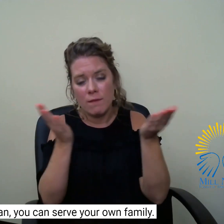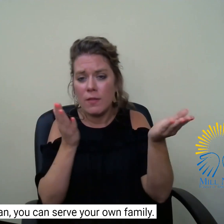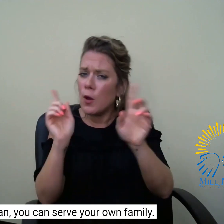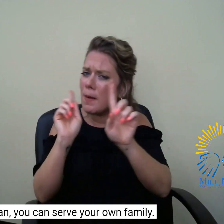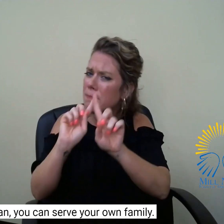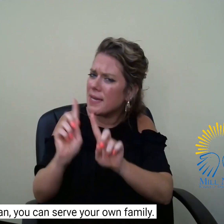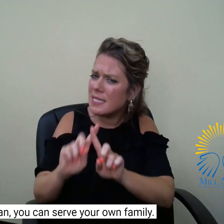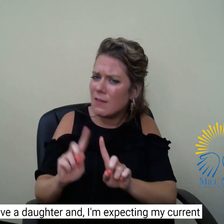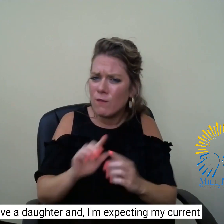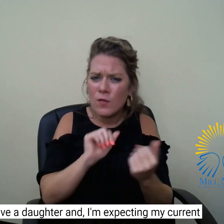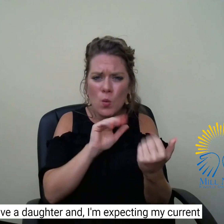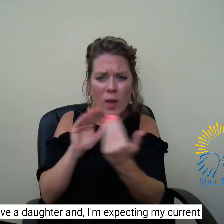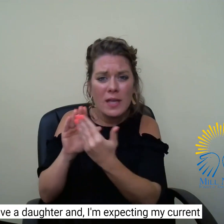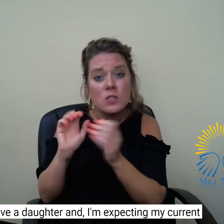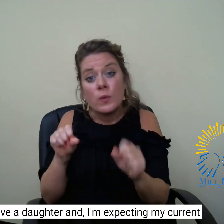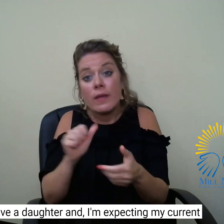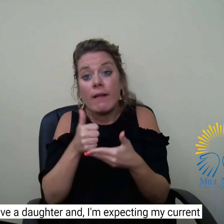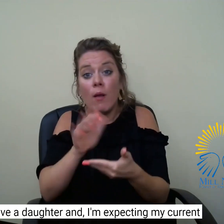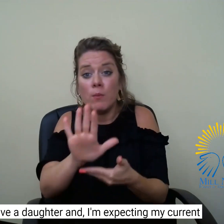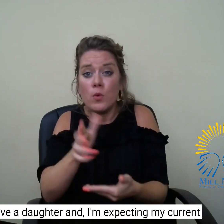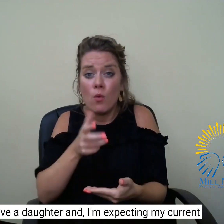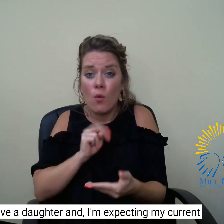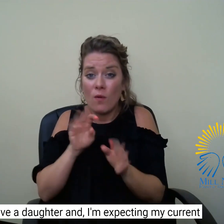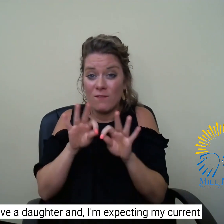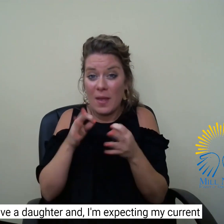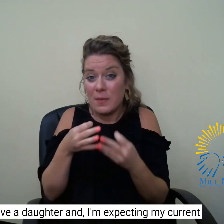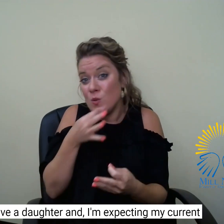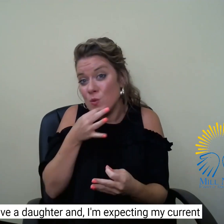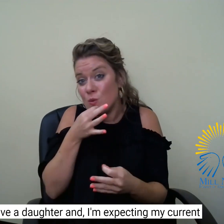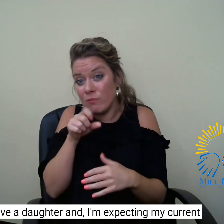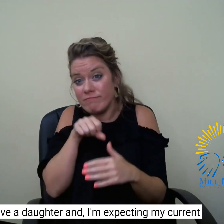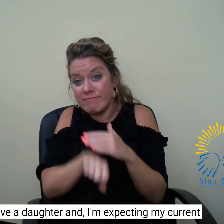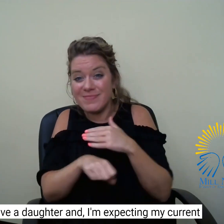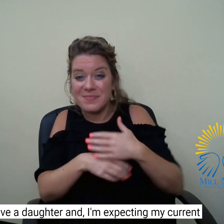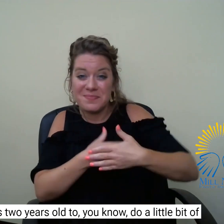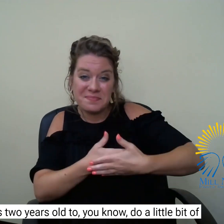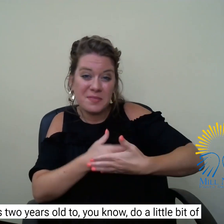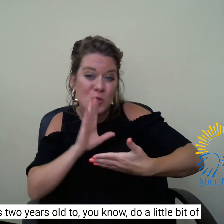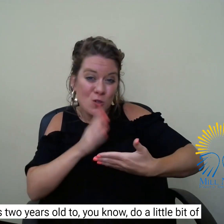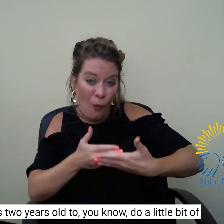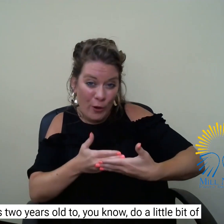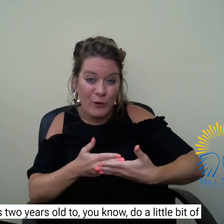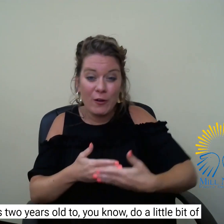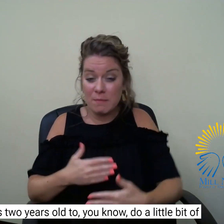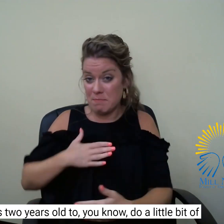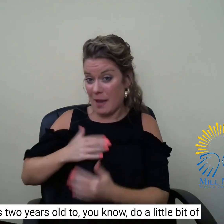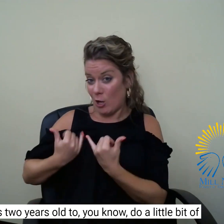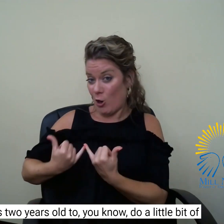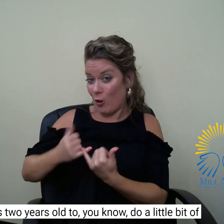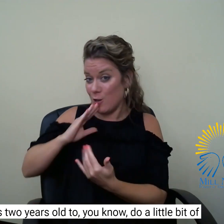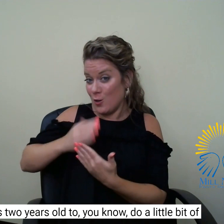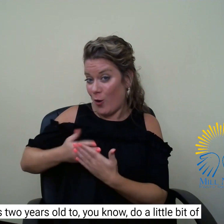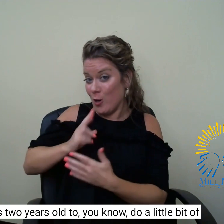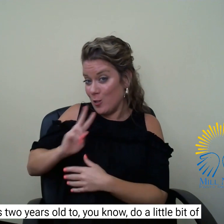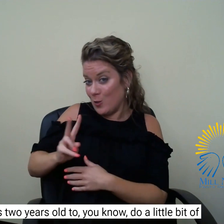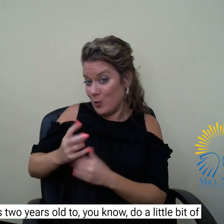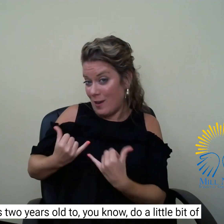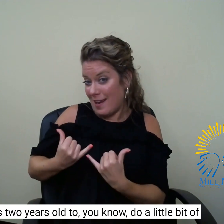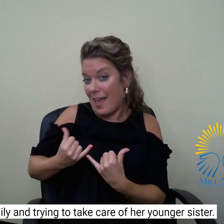your own family. I'm about to have a daughter, and I'm expecting my current daughter, who's 2 years old, to, do a little bit of service